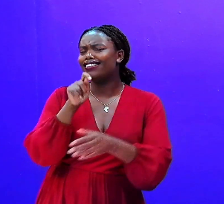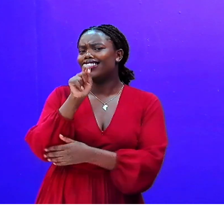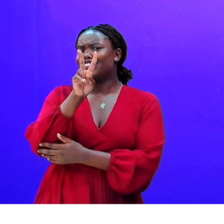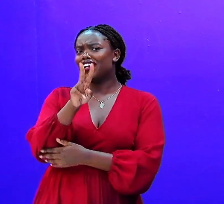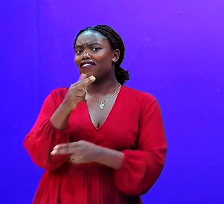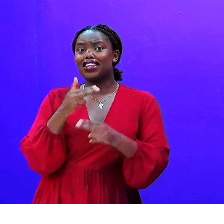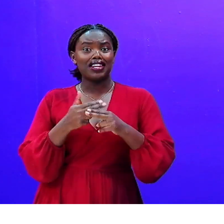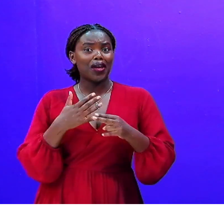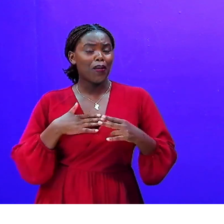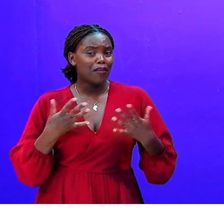what happened,